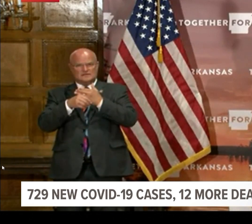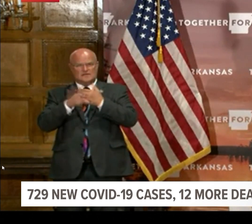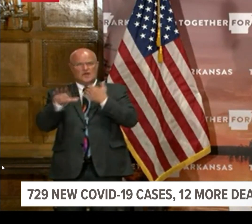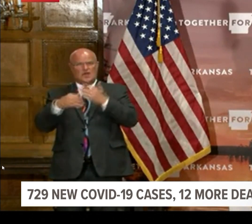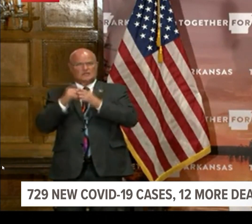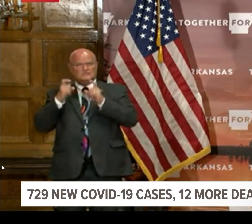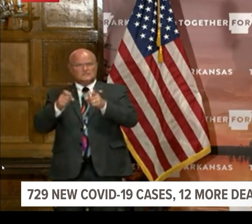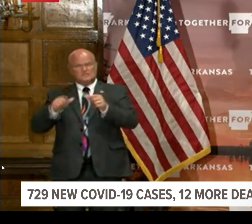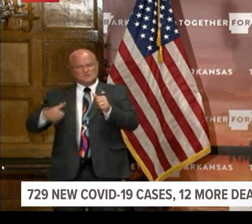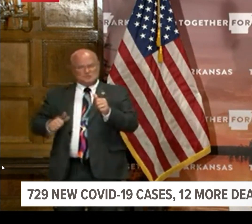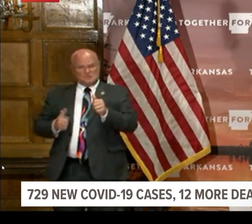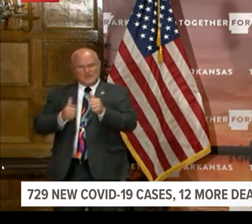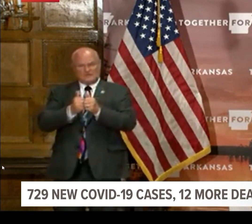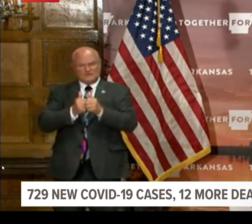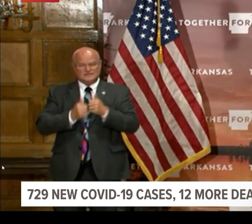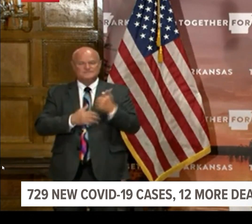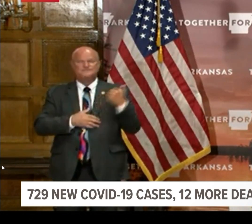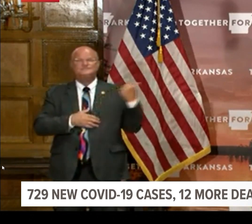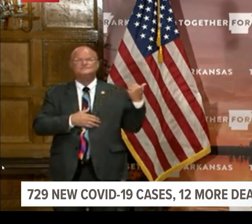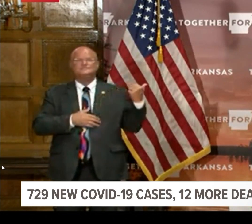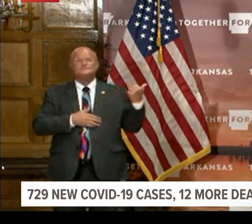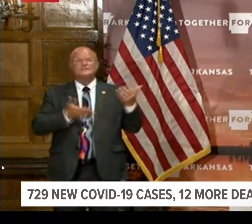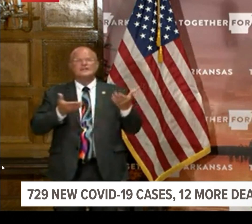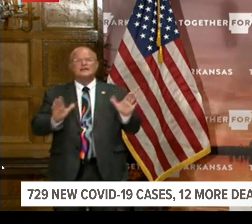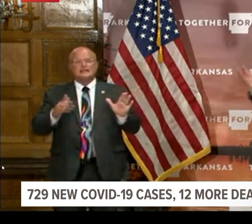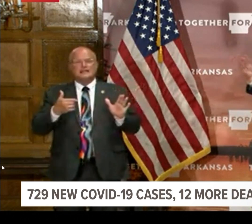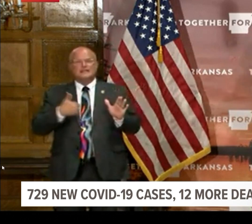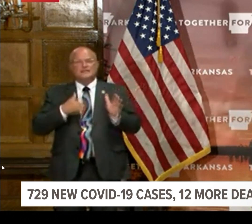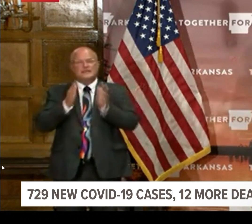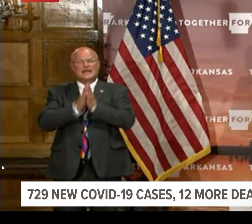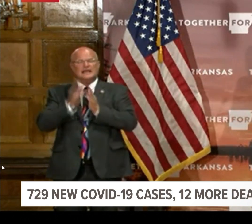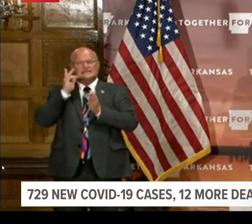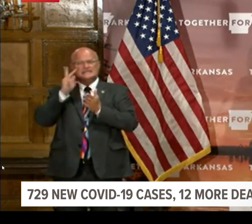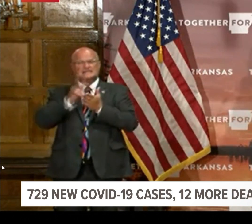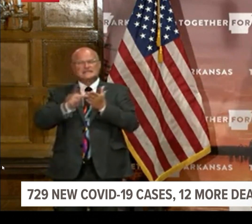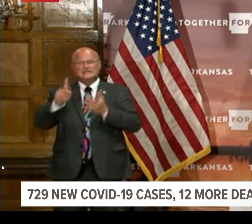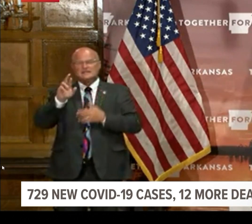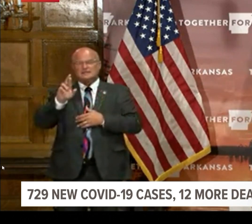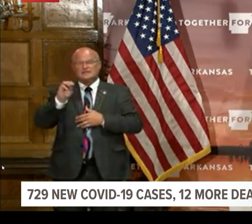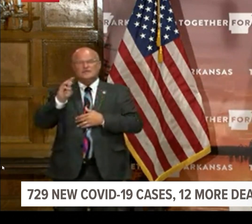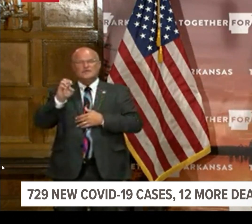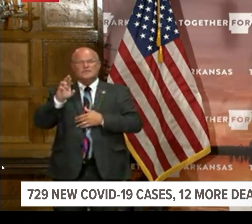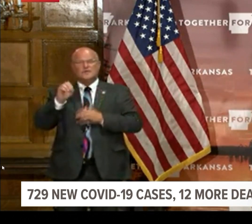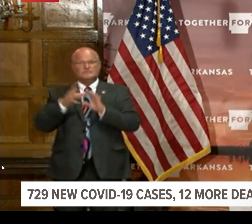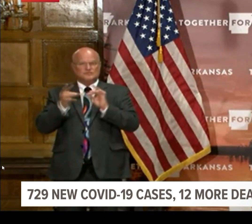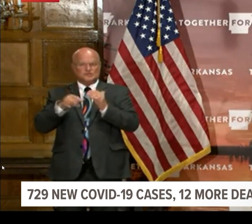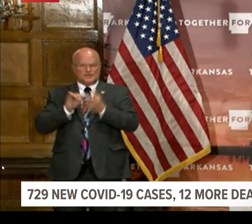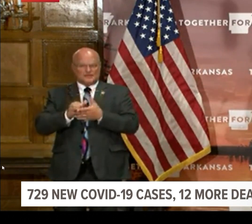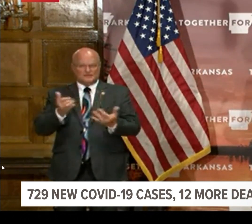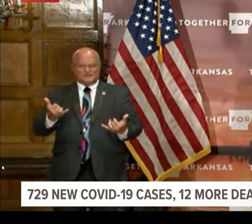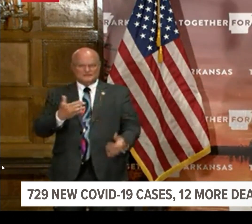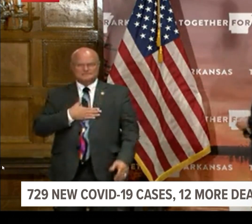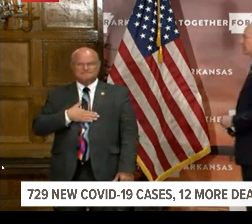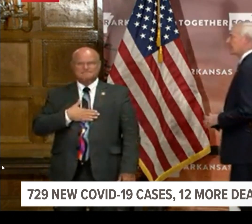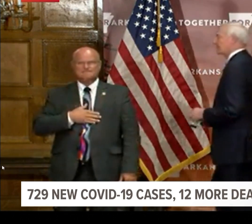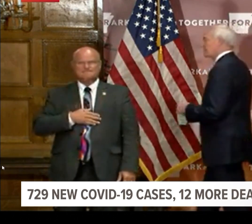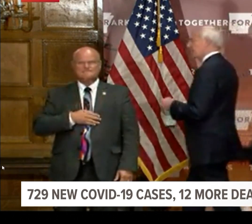attributed to backfill? Yeah. Let me ask Secretary Romero to comment on that.